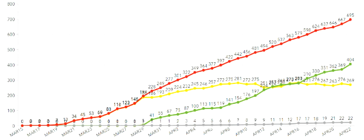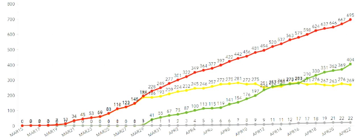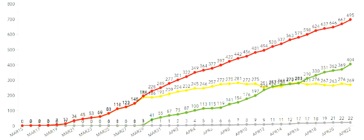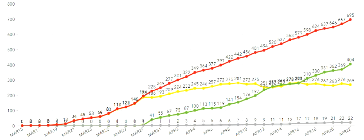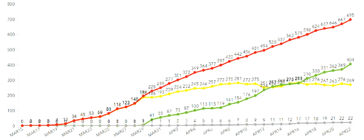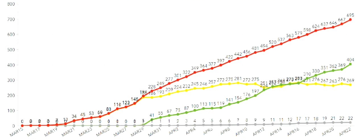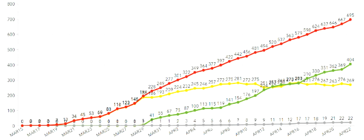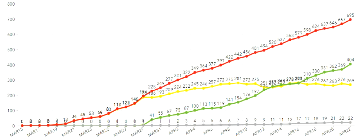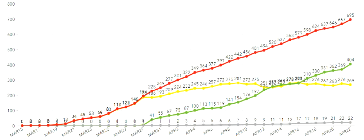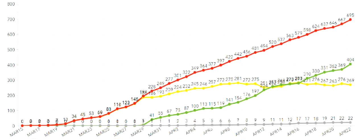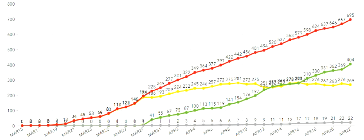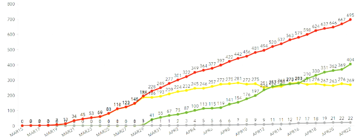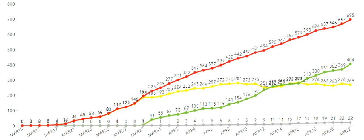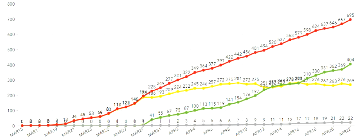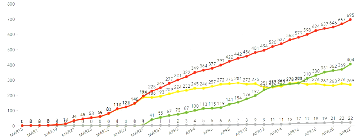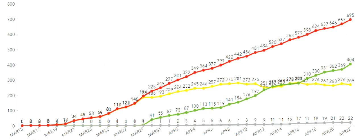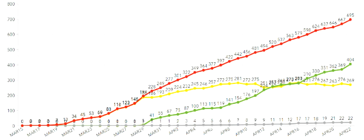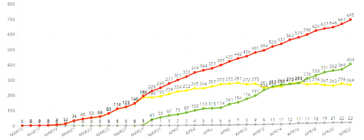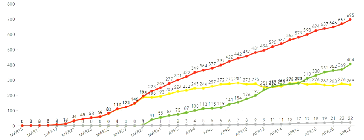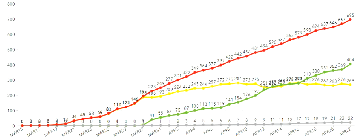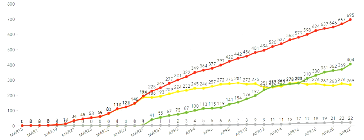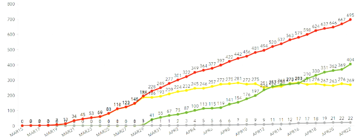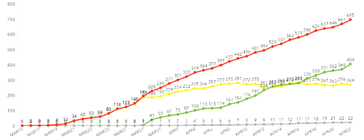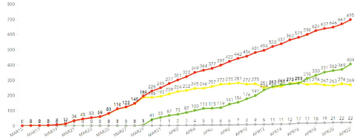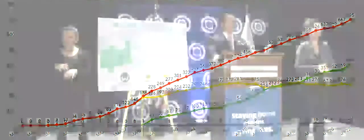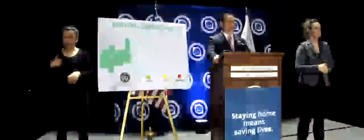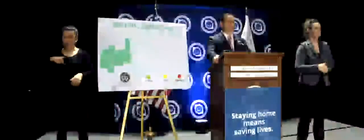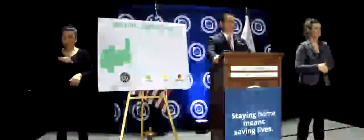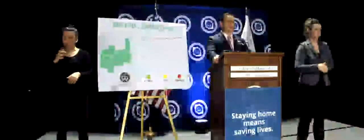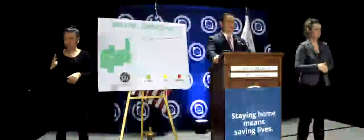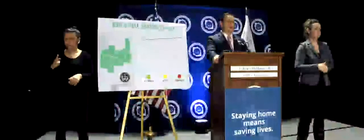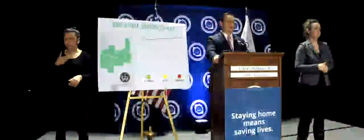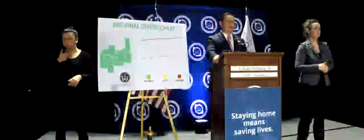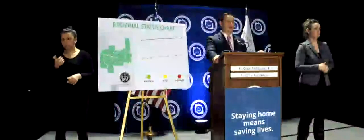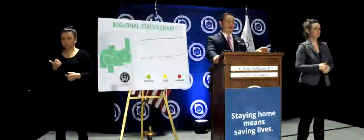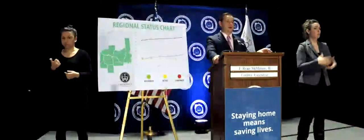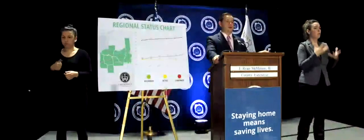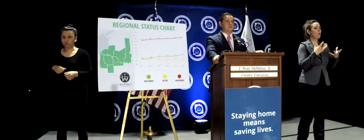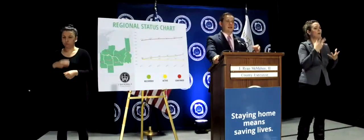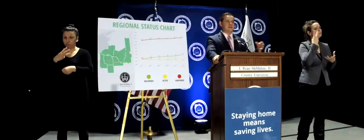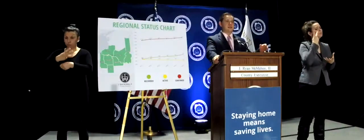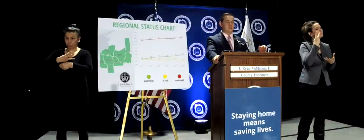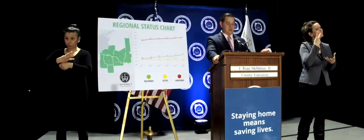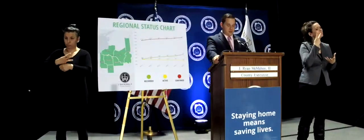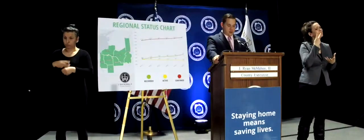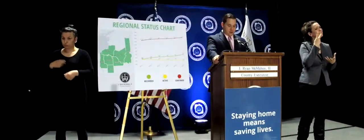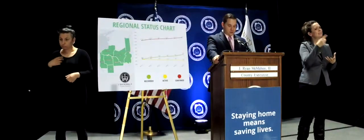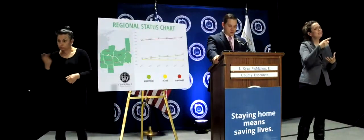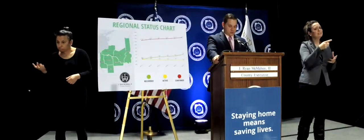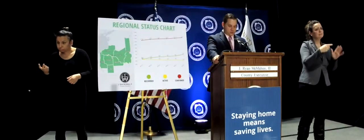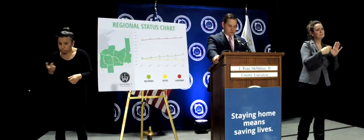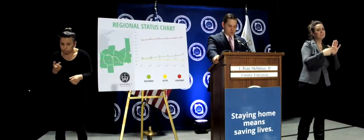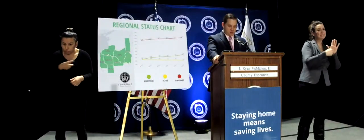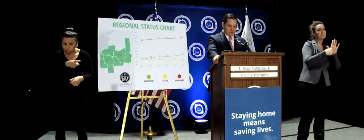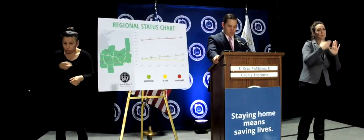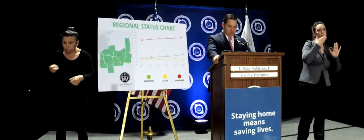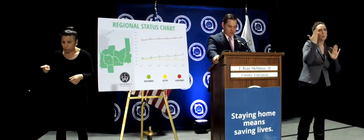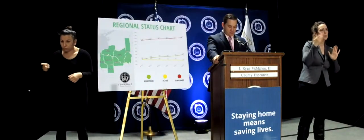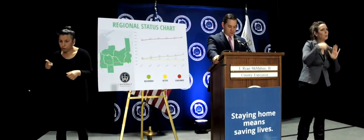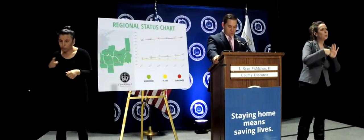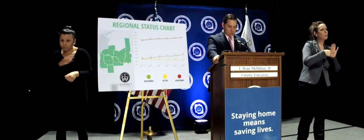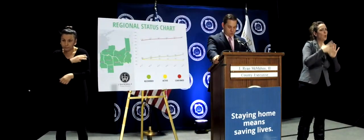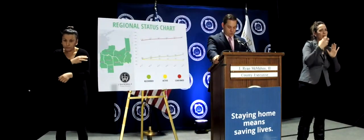doing proactive testing. We're looking for potential asymptomatic cases in areas of density. So this is